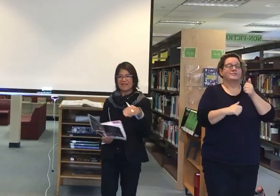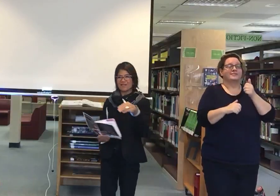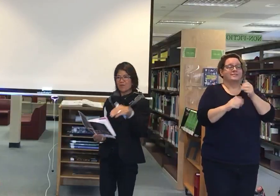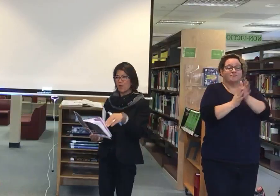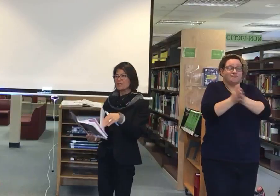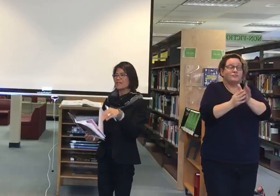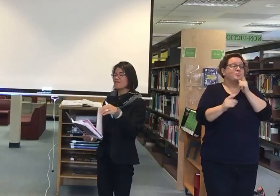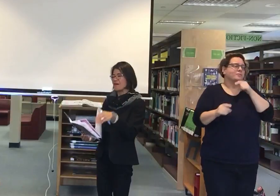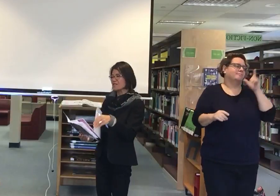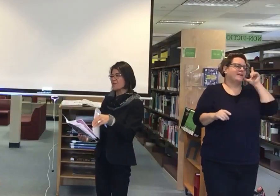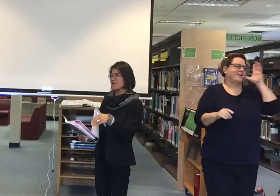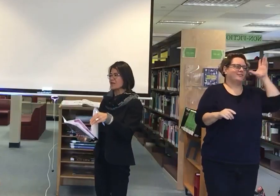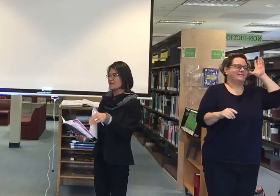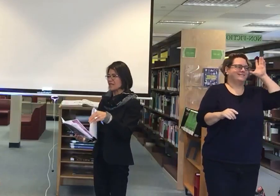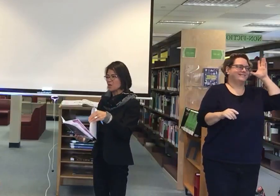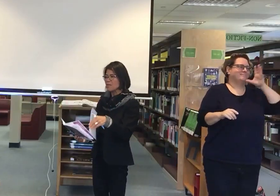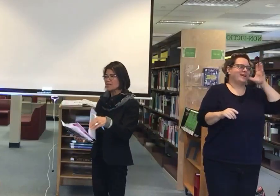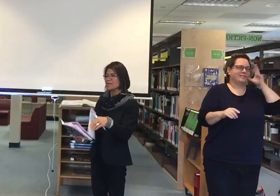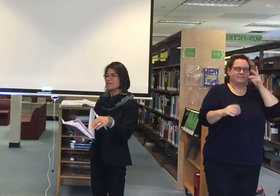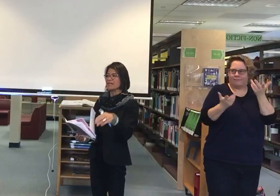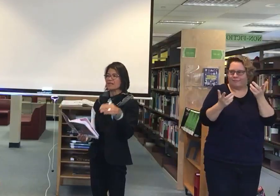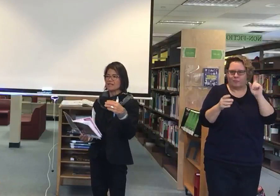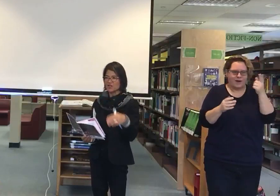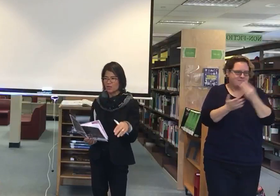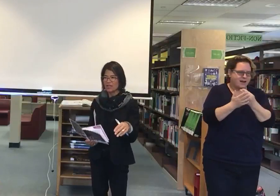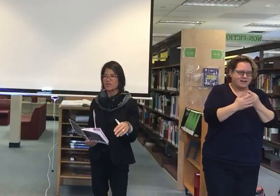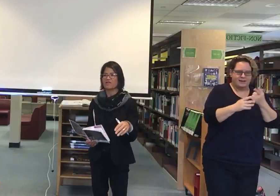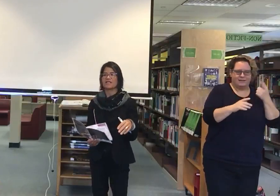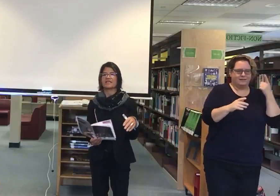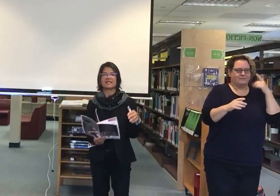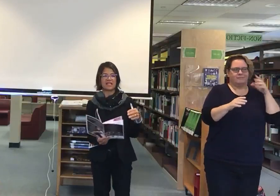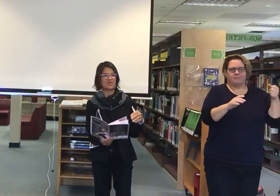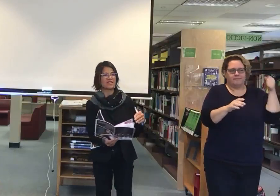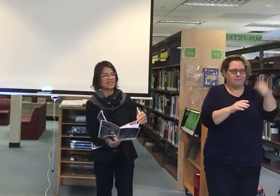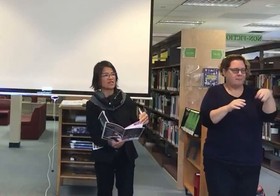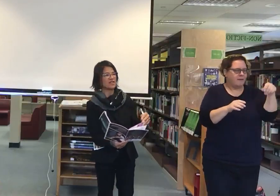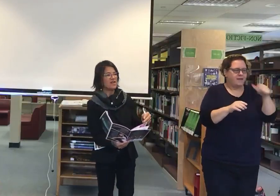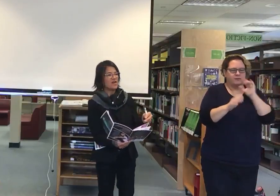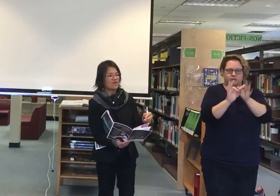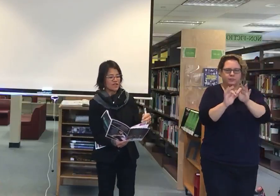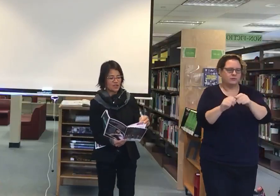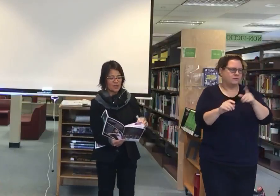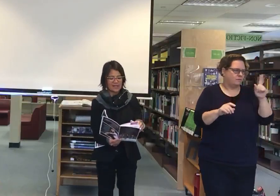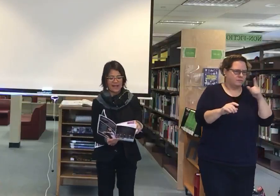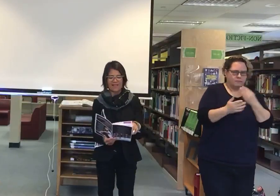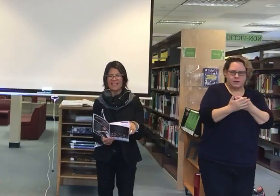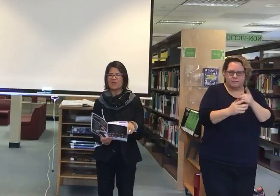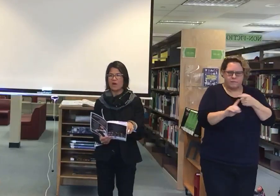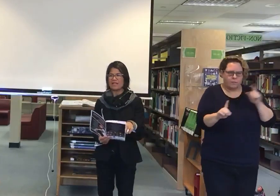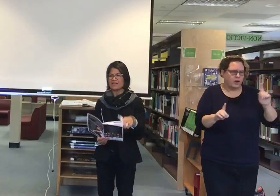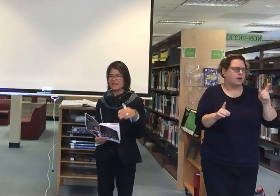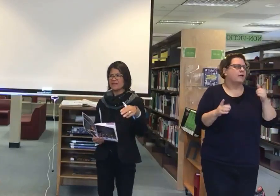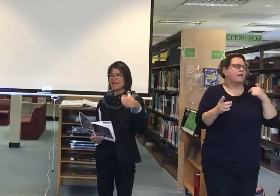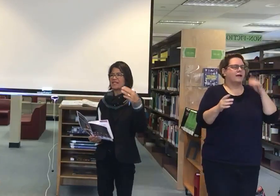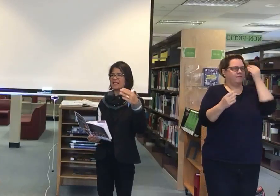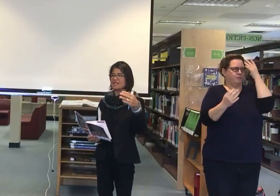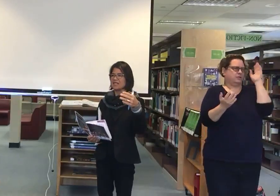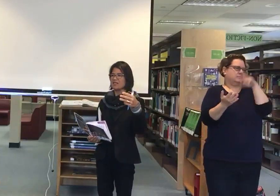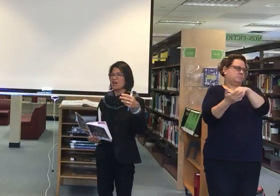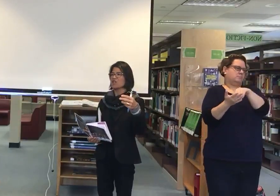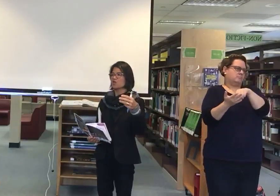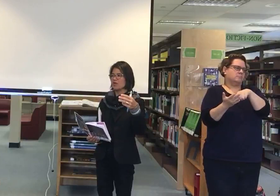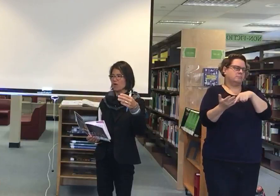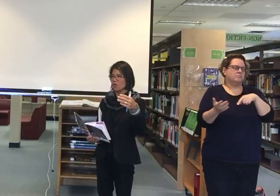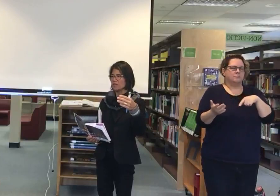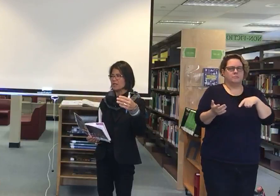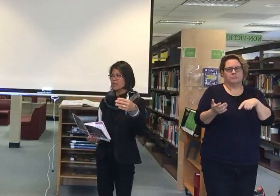how do I get the supports and the funds for the equipment and interpreting services, et cetera, for the students. And that's quite, like I said,